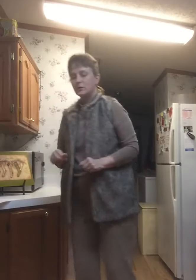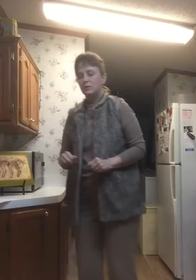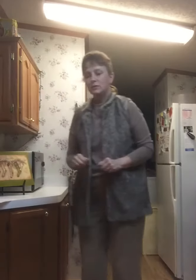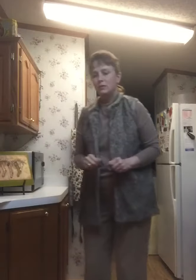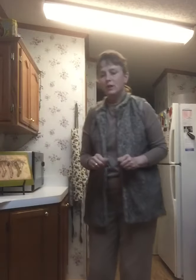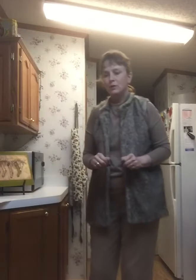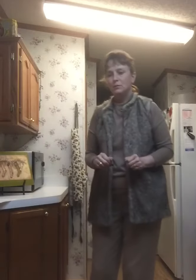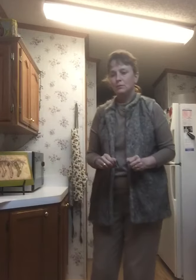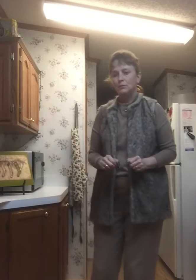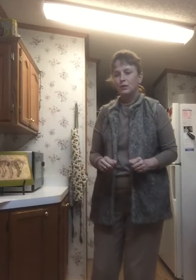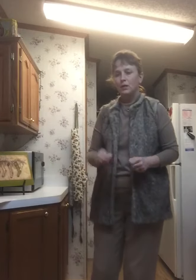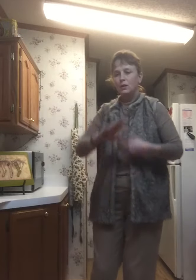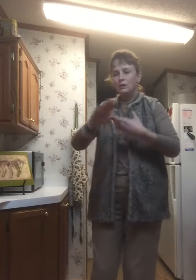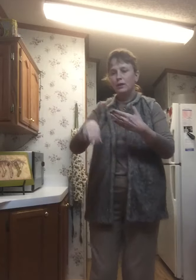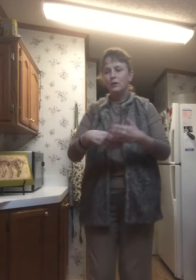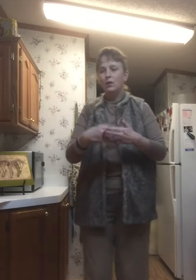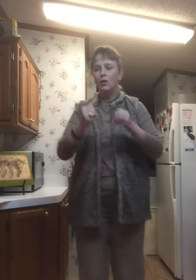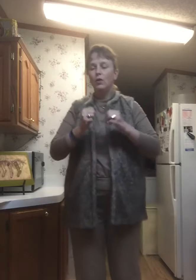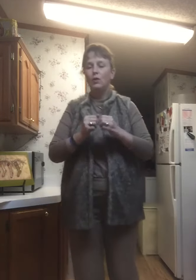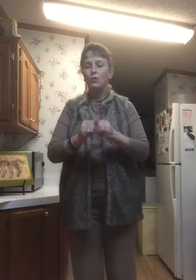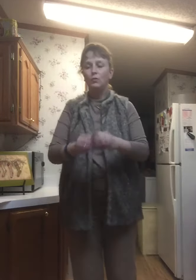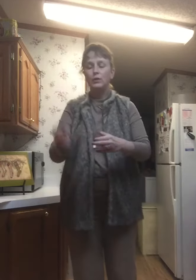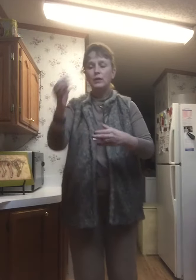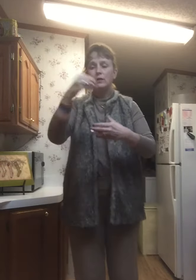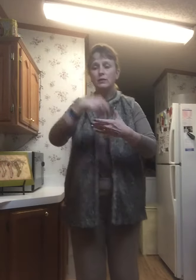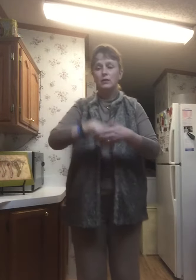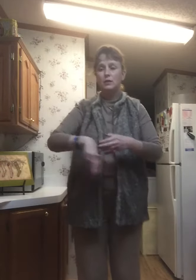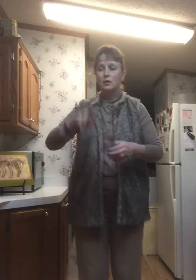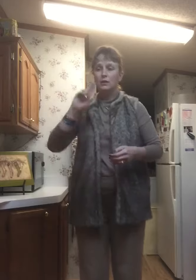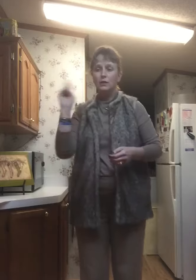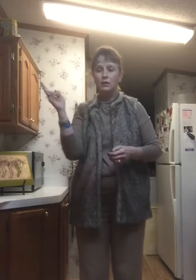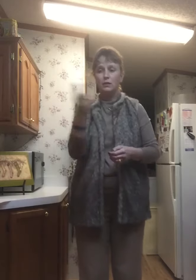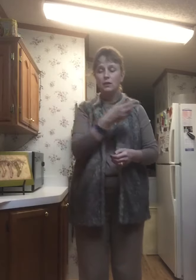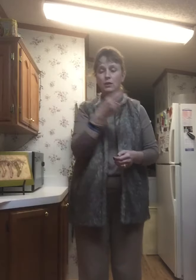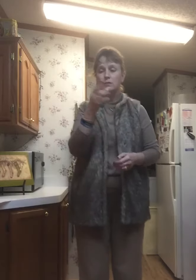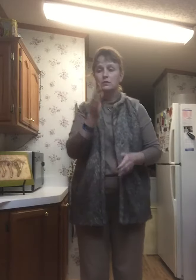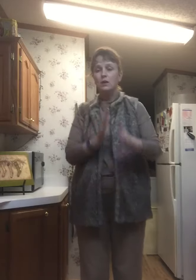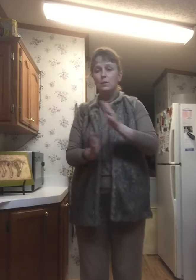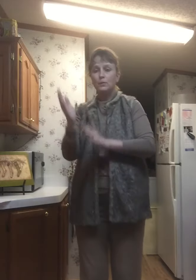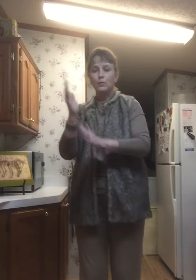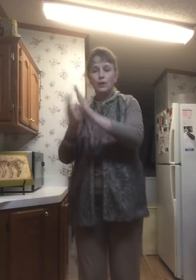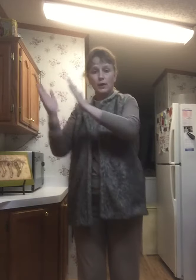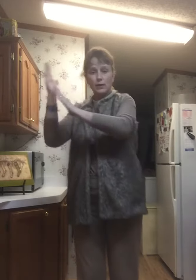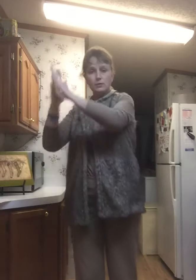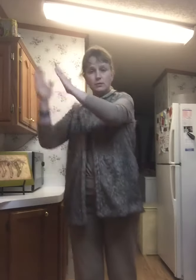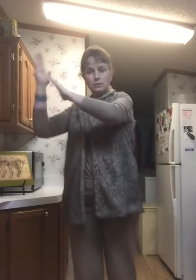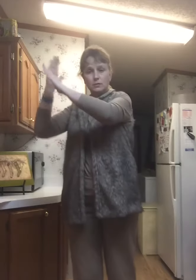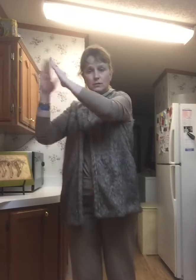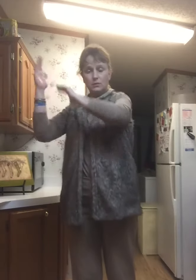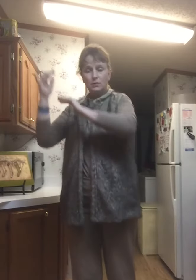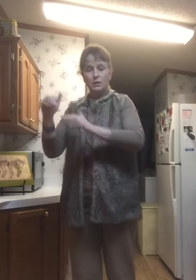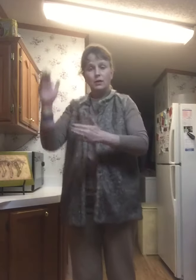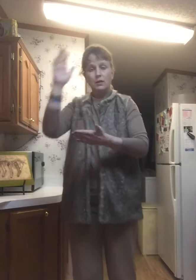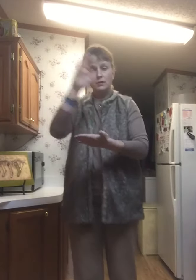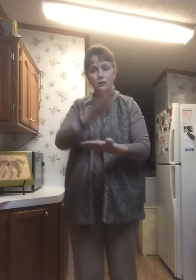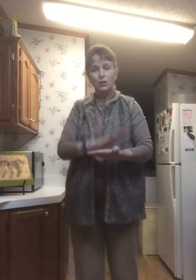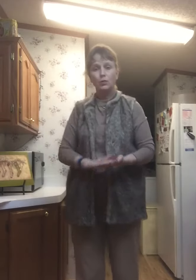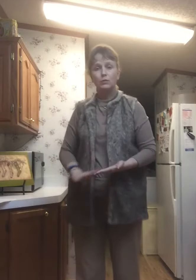So it's let all within us praise His